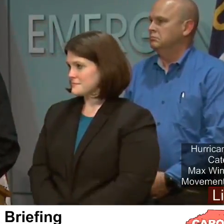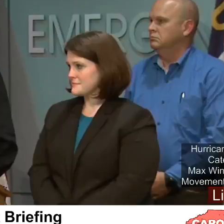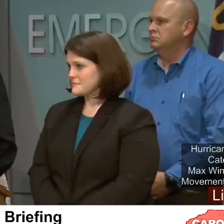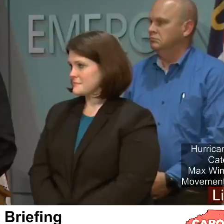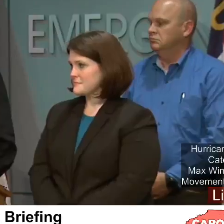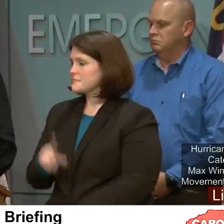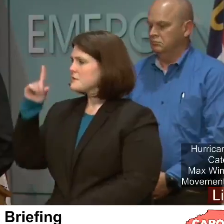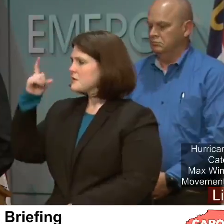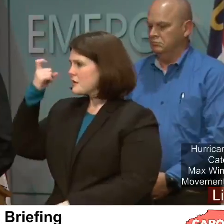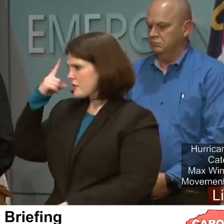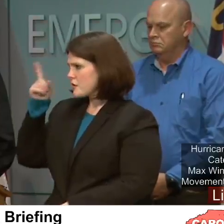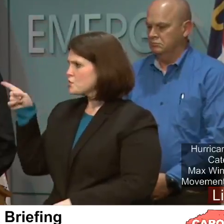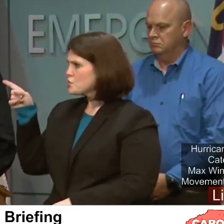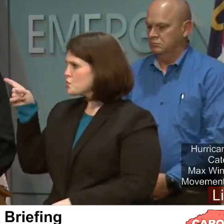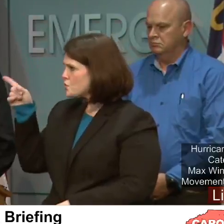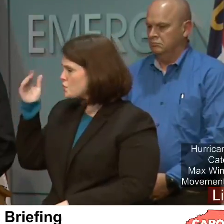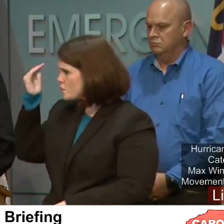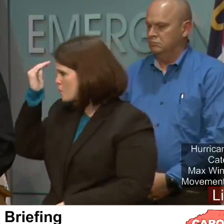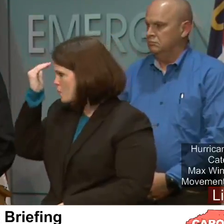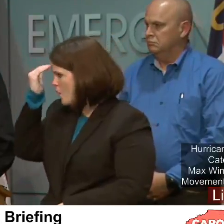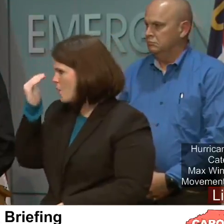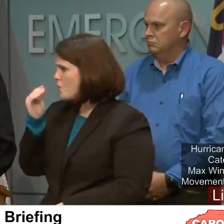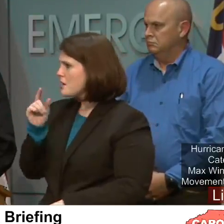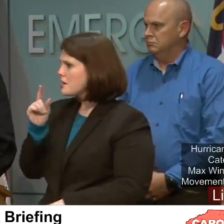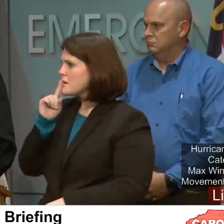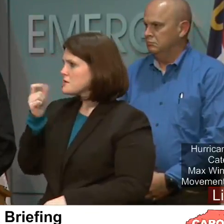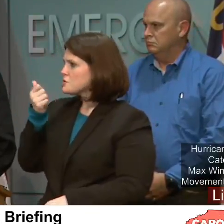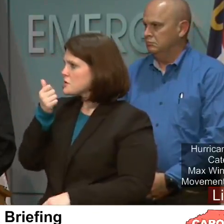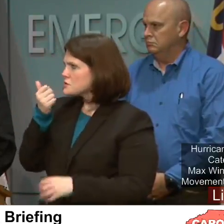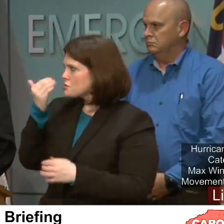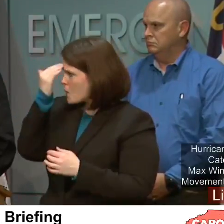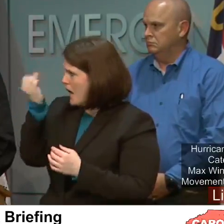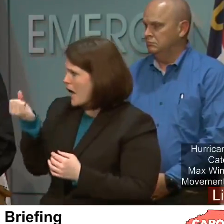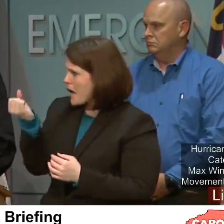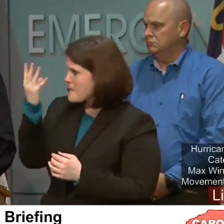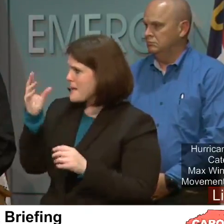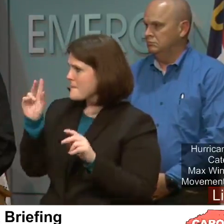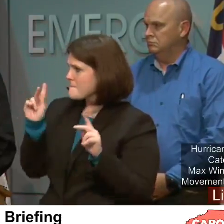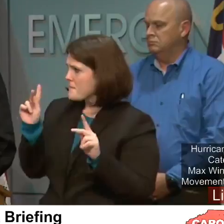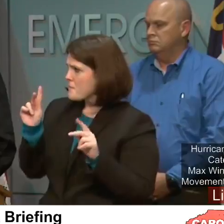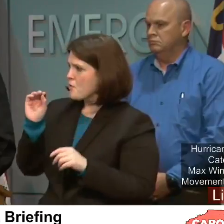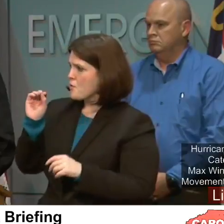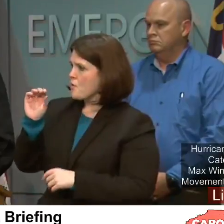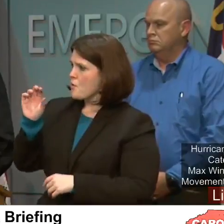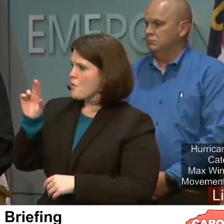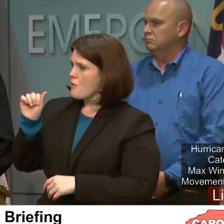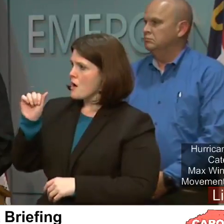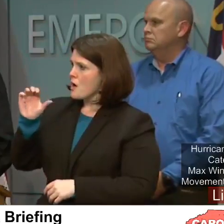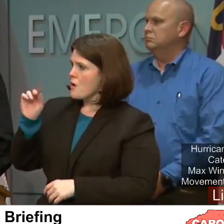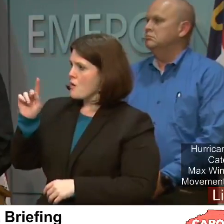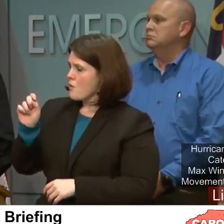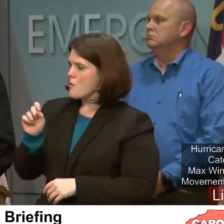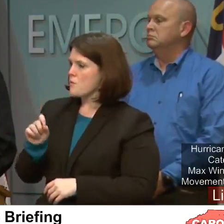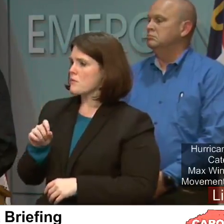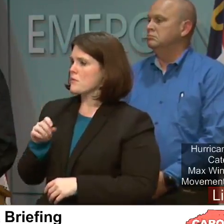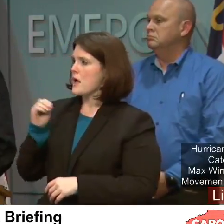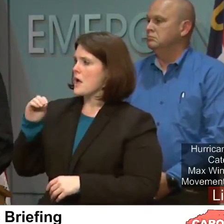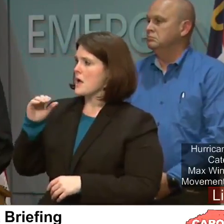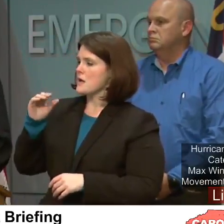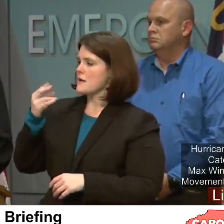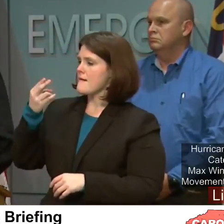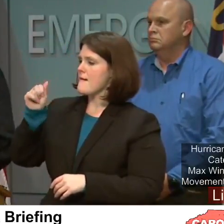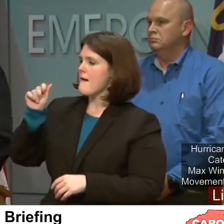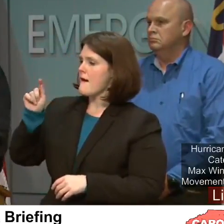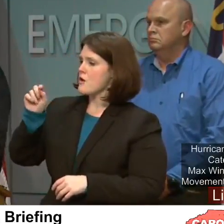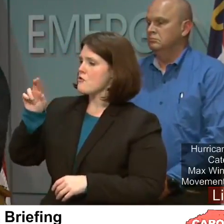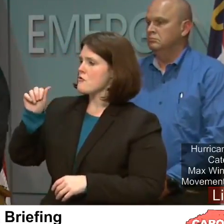Yes. Governor, do you know, is there any count of how many people are left on like Ocracoke and the main lower part of